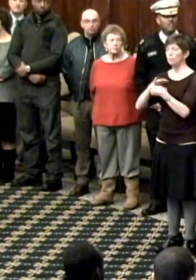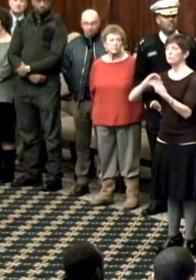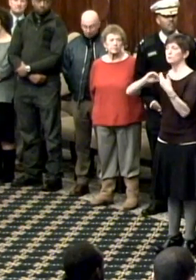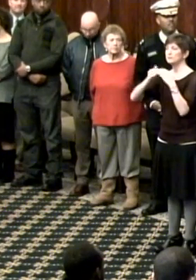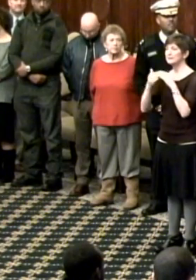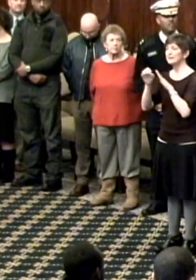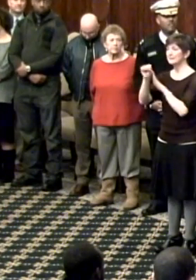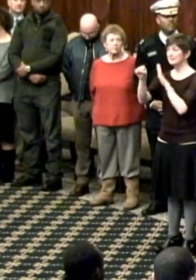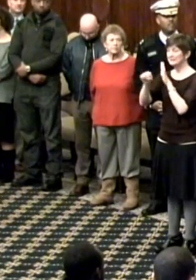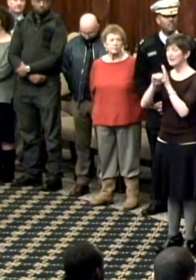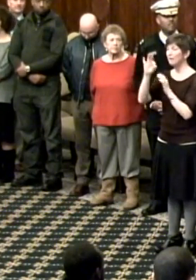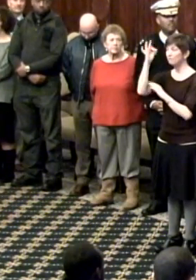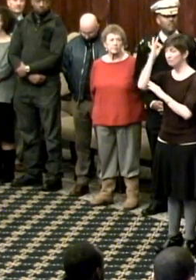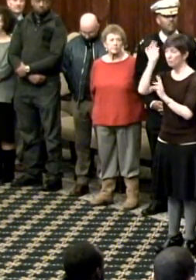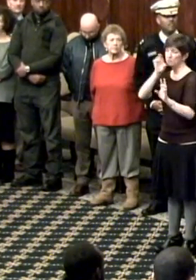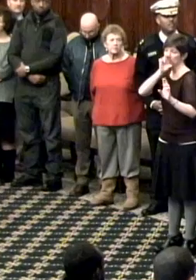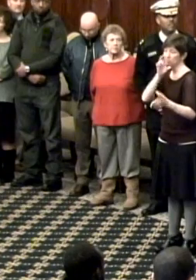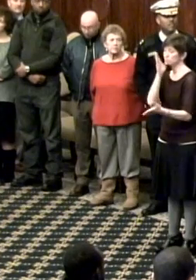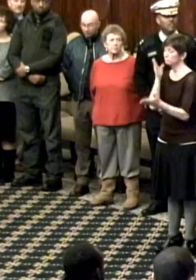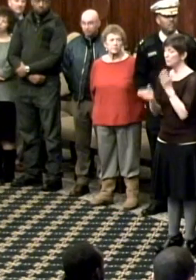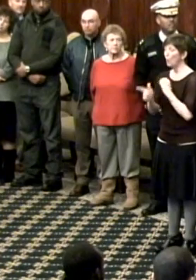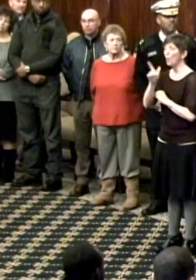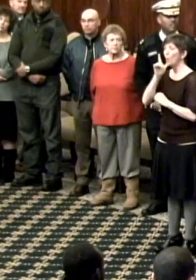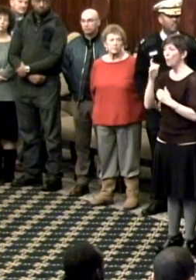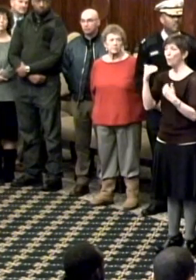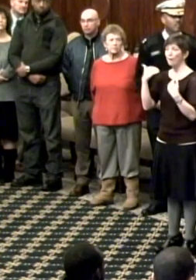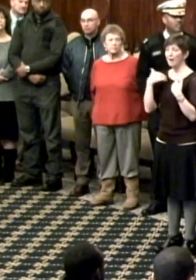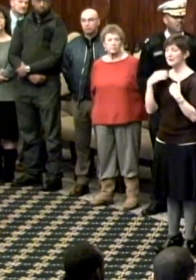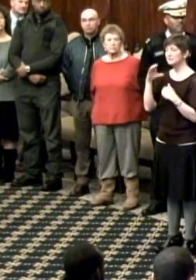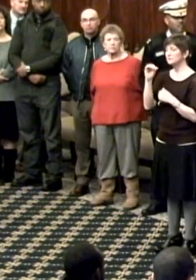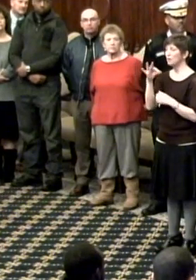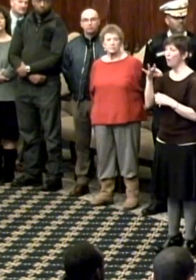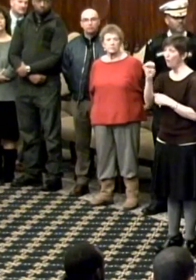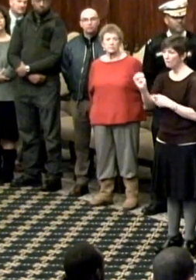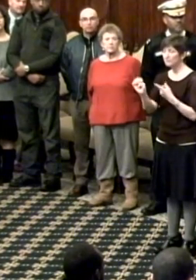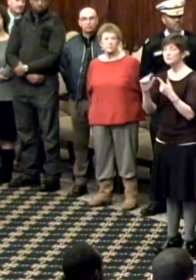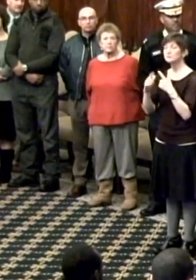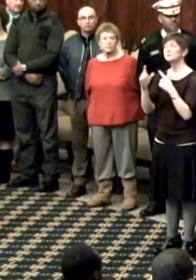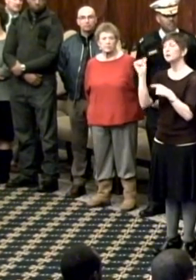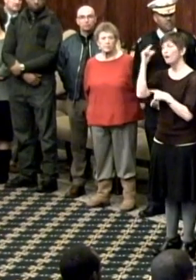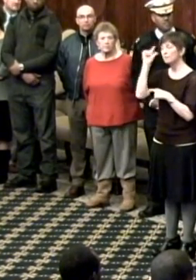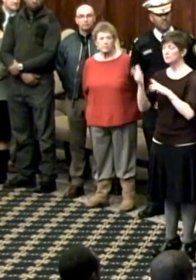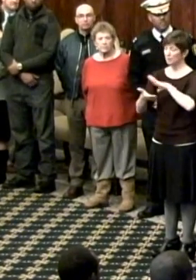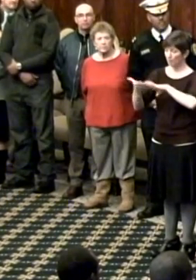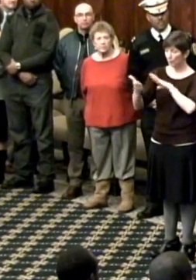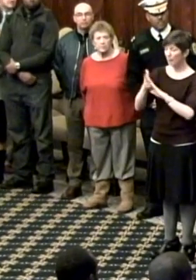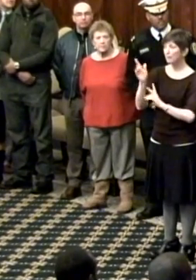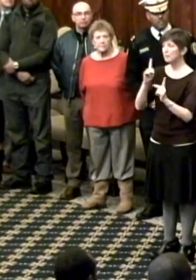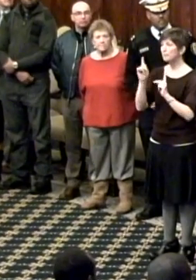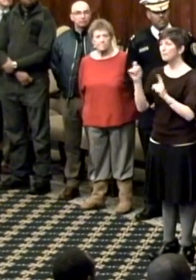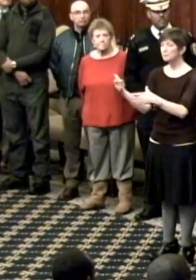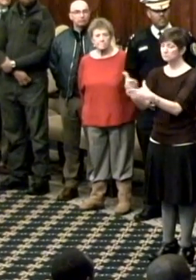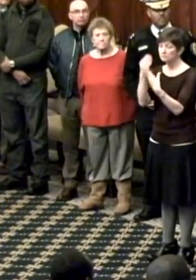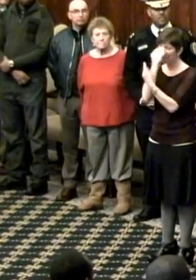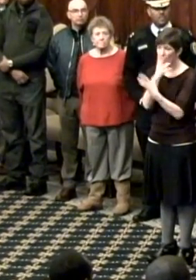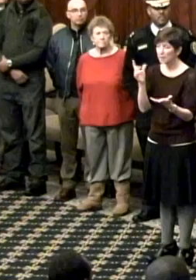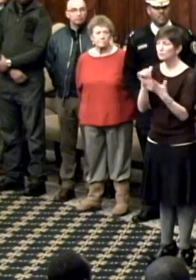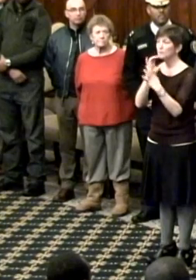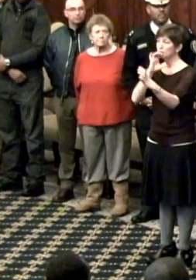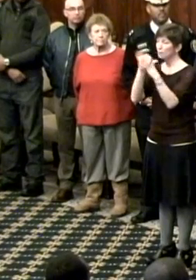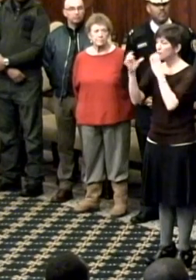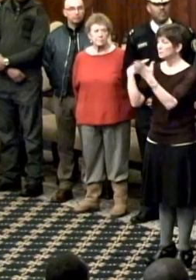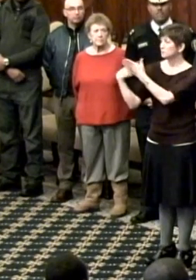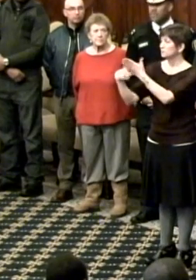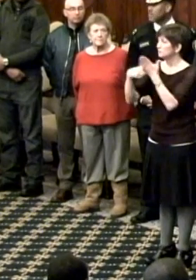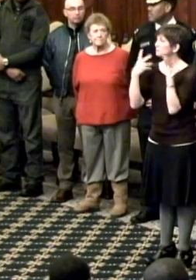city, state, and federal response. Regardless of who's in office, governments have to operate and people have to get information. So the conversation and discussion